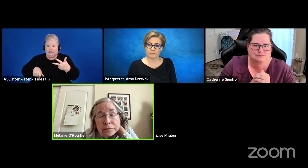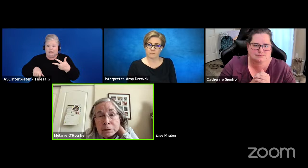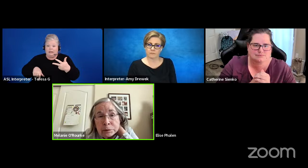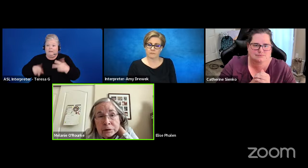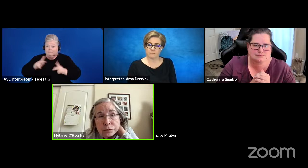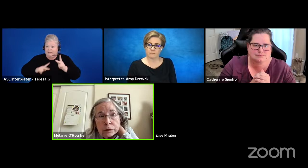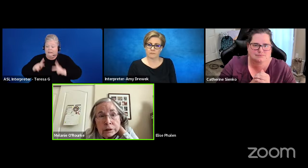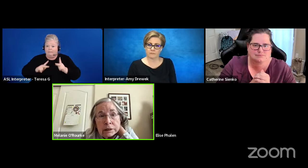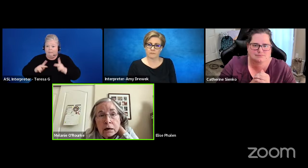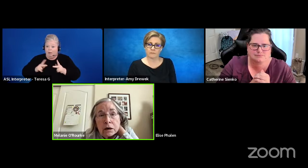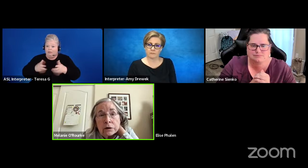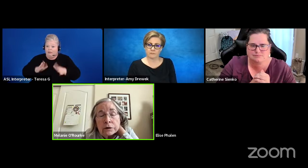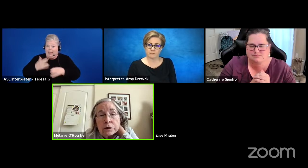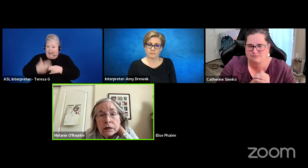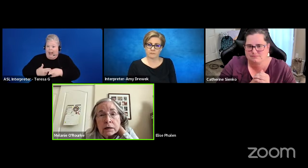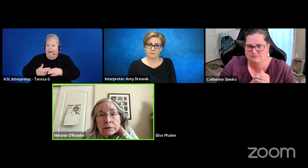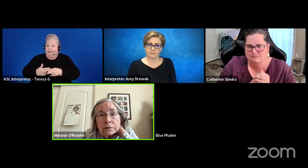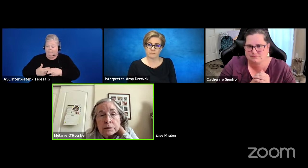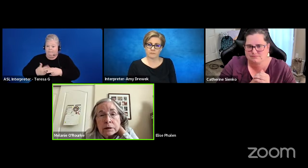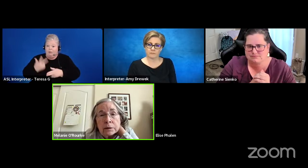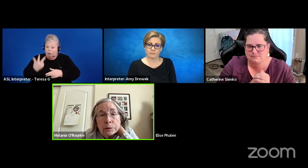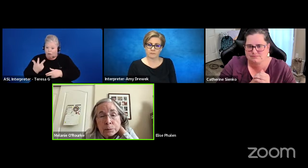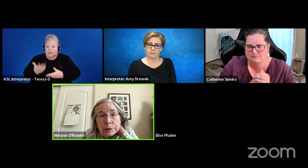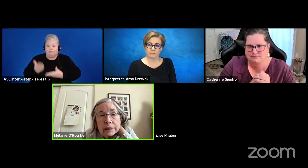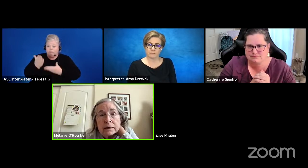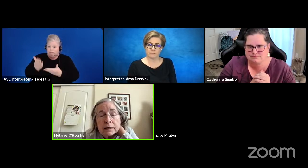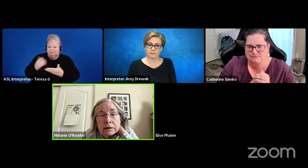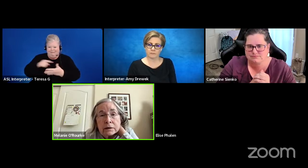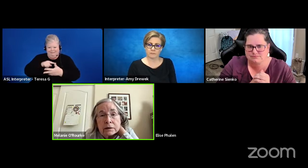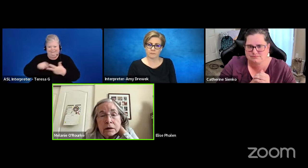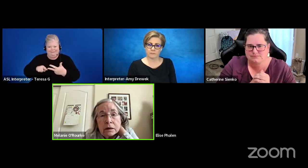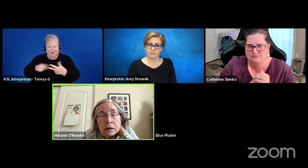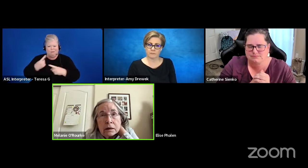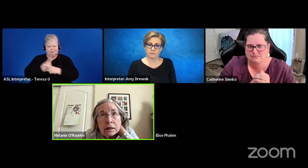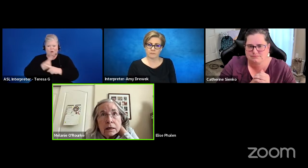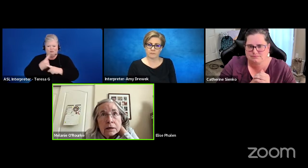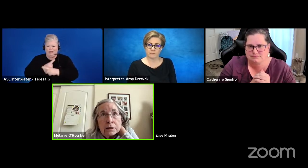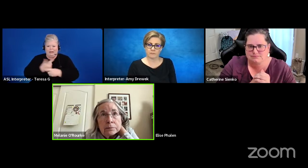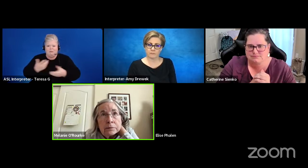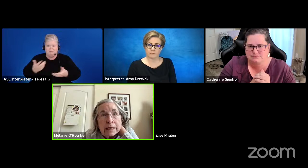people that have been put forward are appropriate and